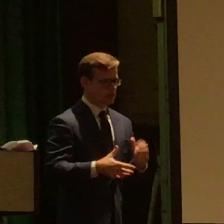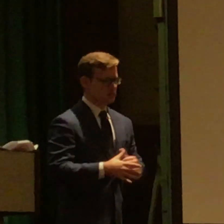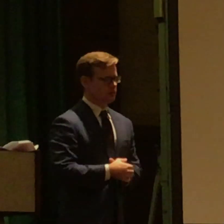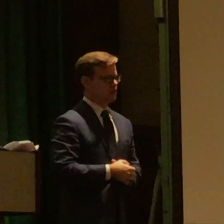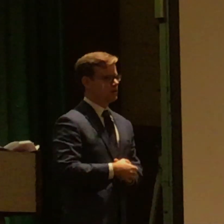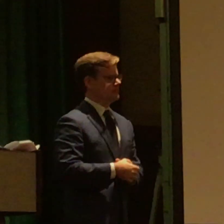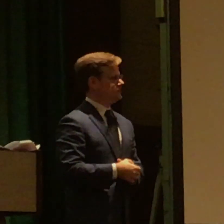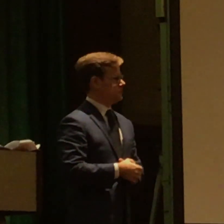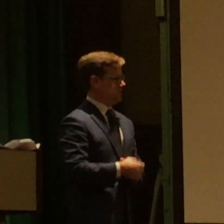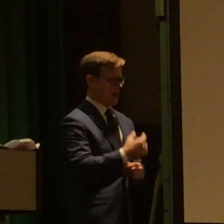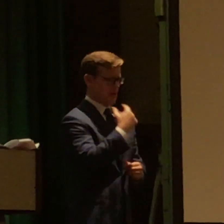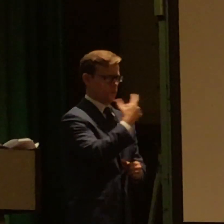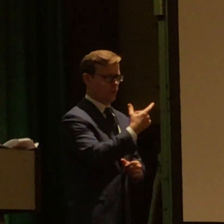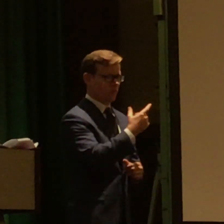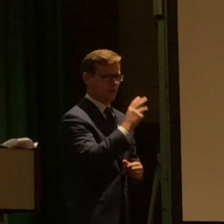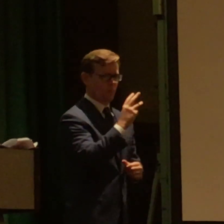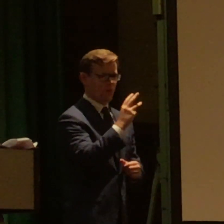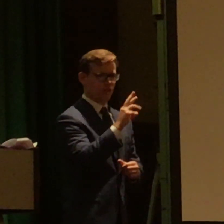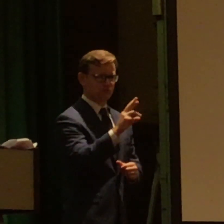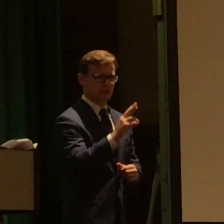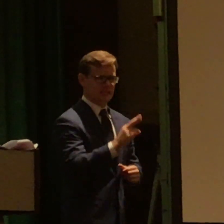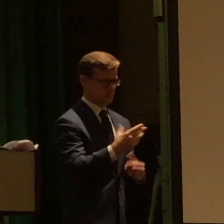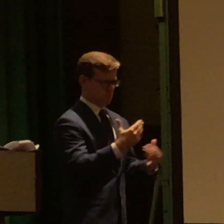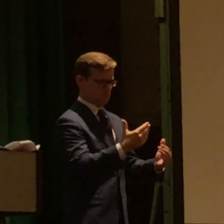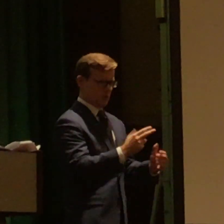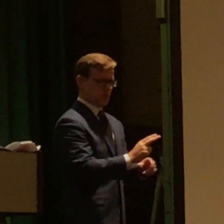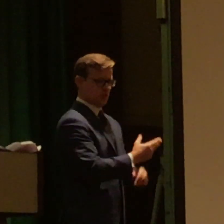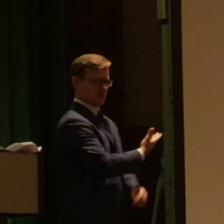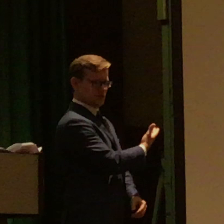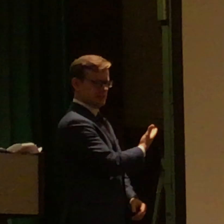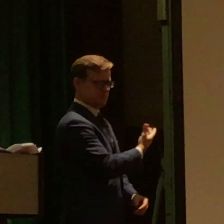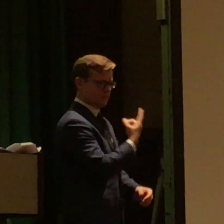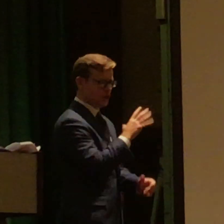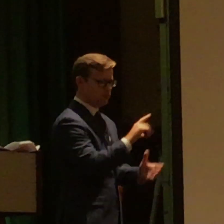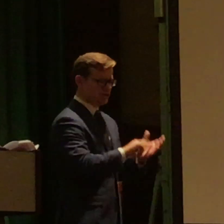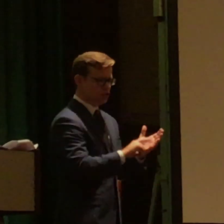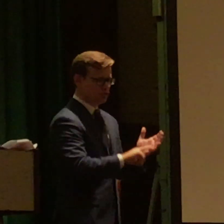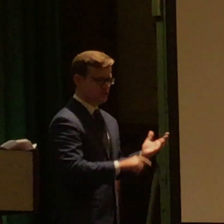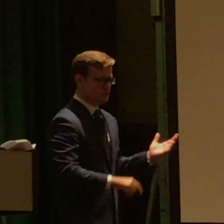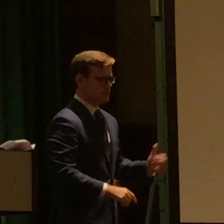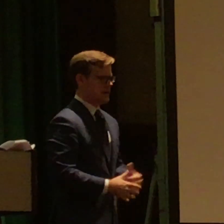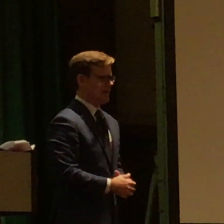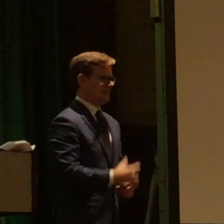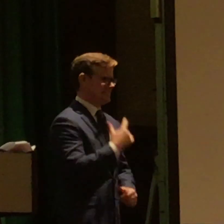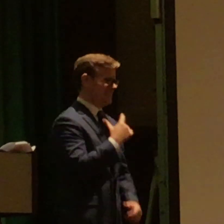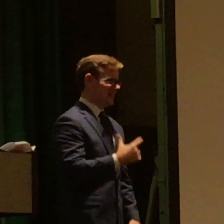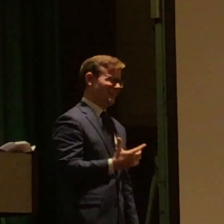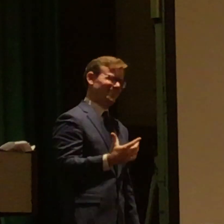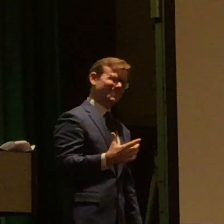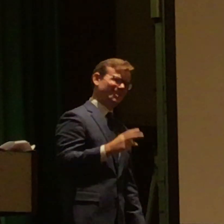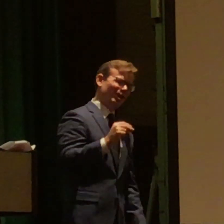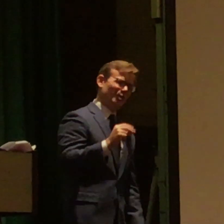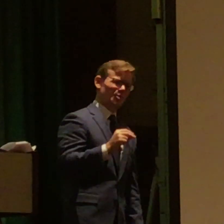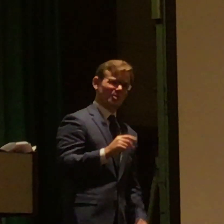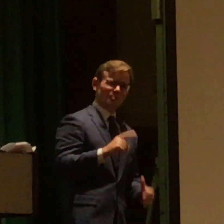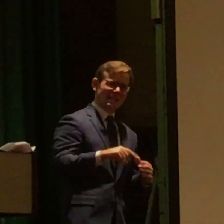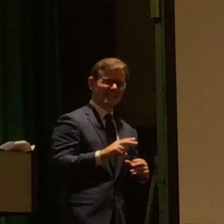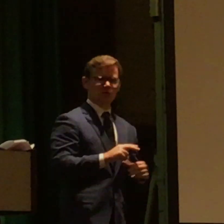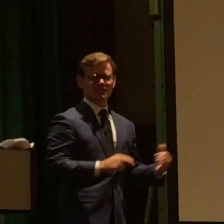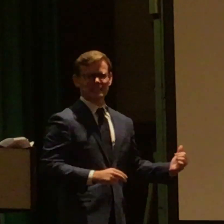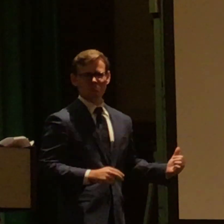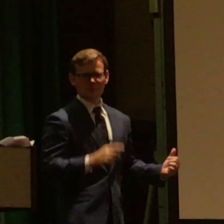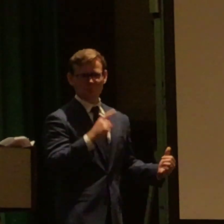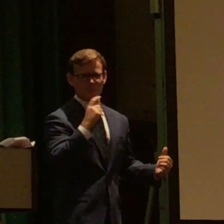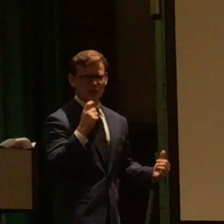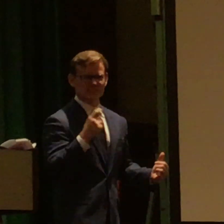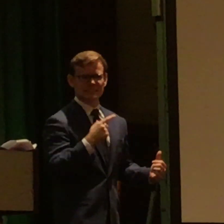cannot access military service because of his hearing loss. And so this is a good point of research, and I